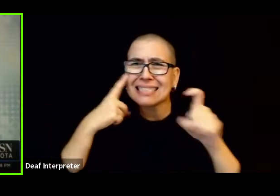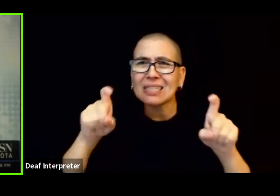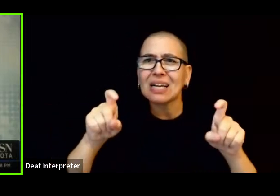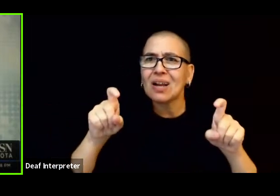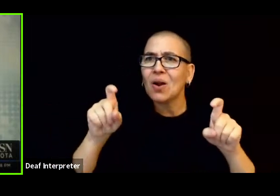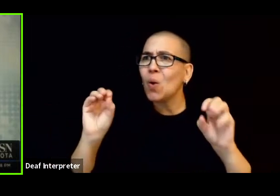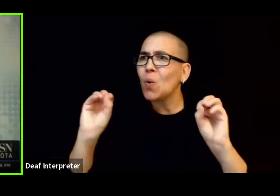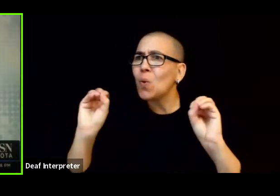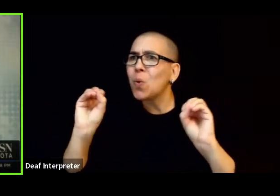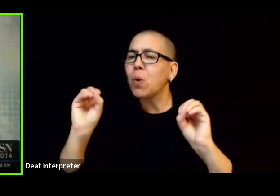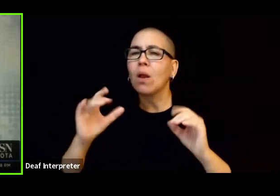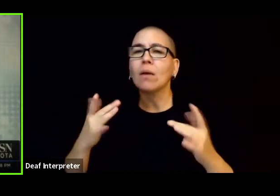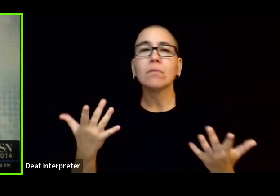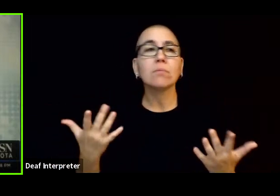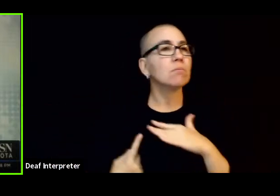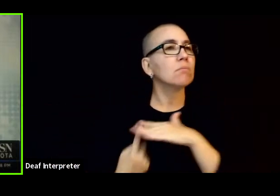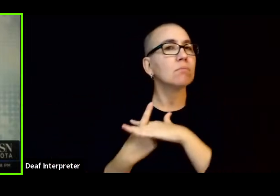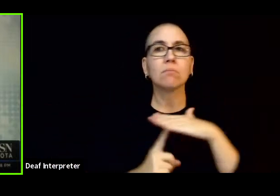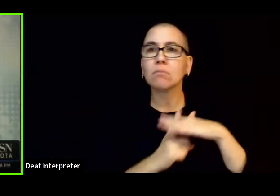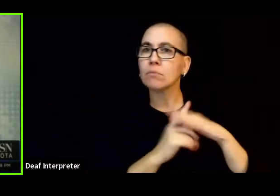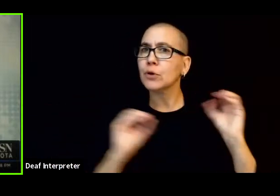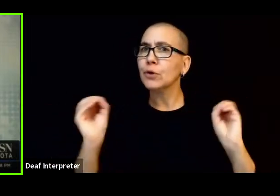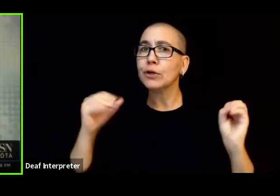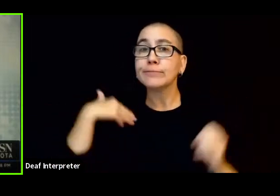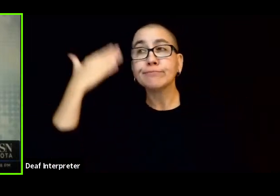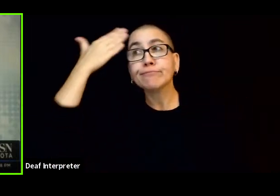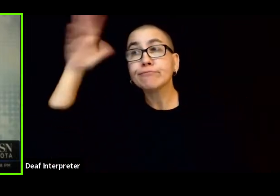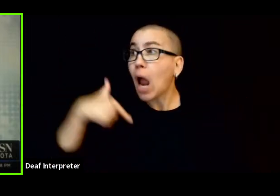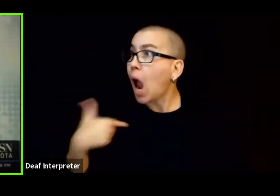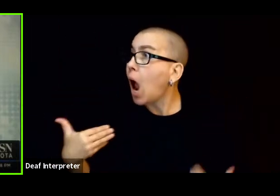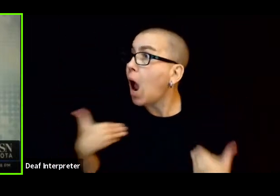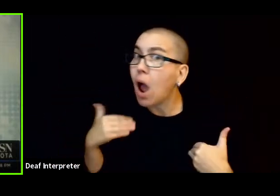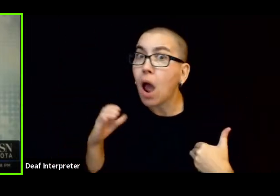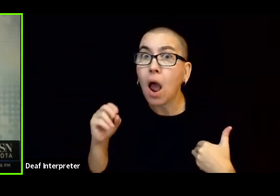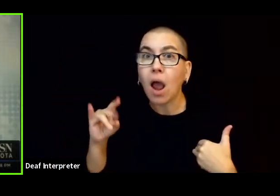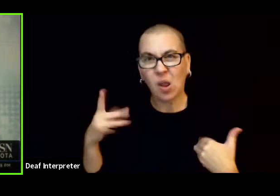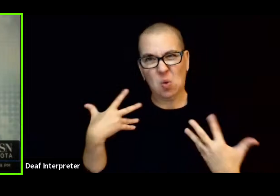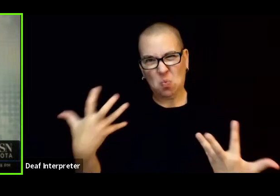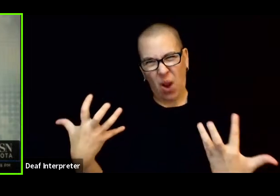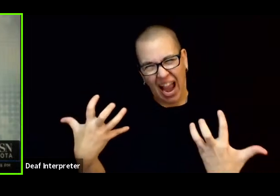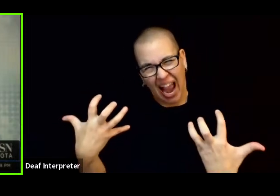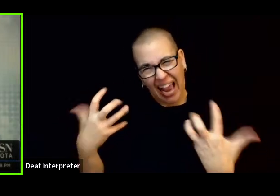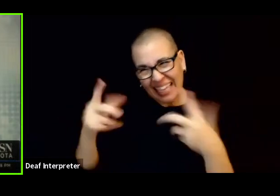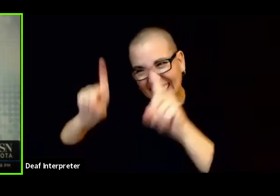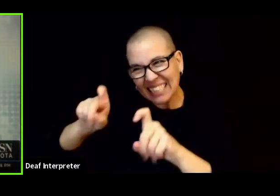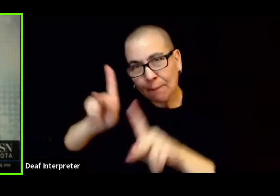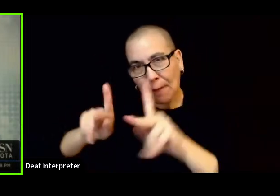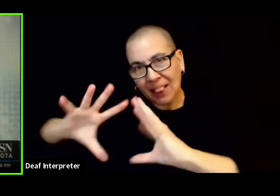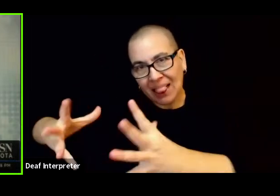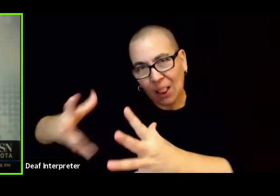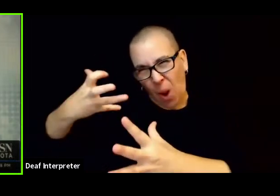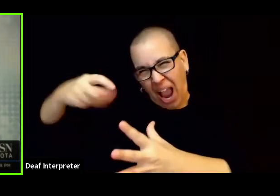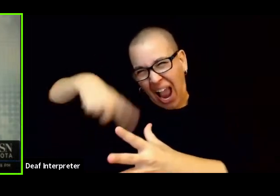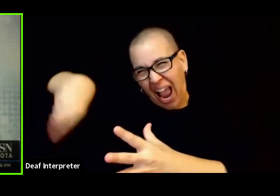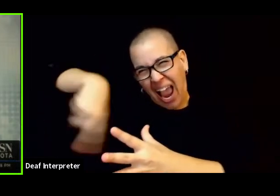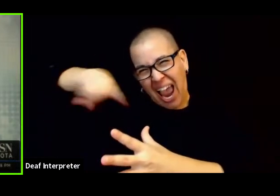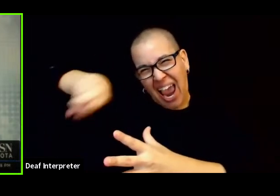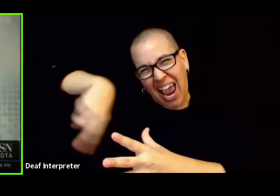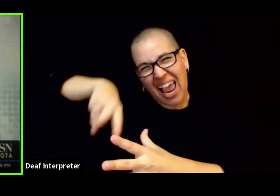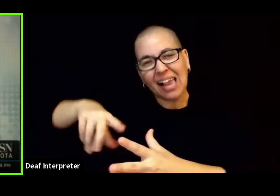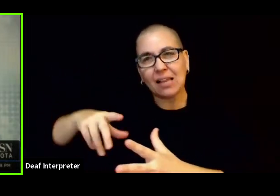and may be positive and have no idea that they are, as a way to Chris's point a minute ago about trying to get upstream of this